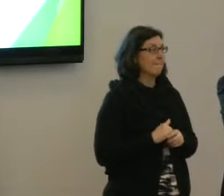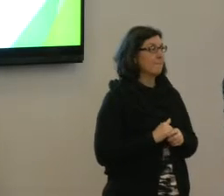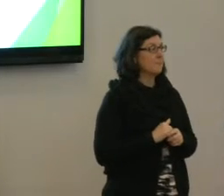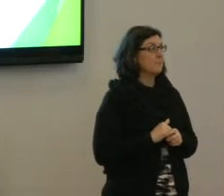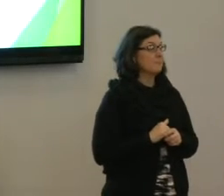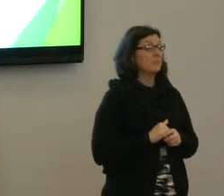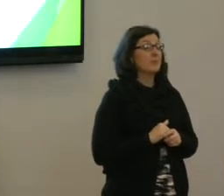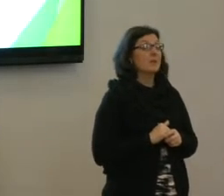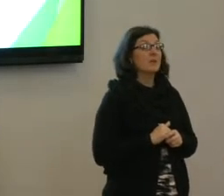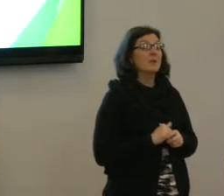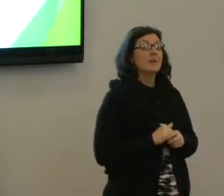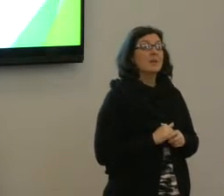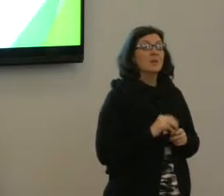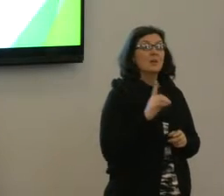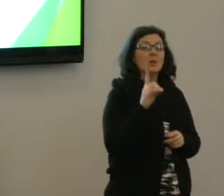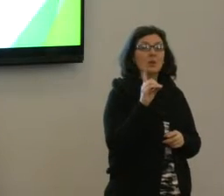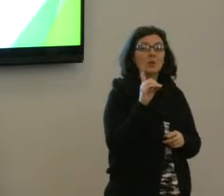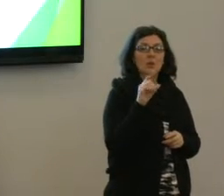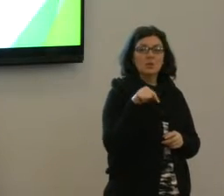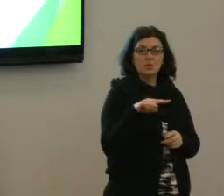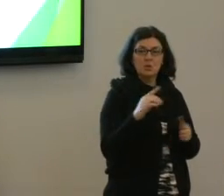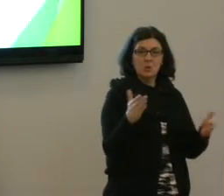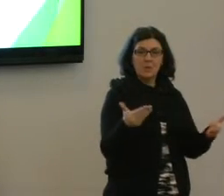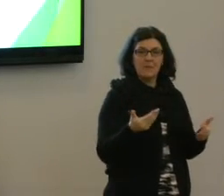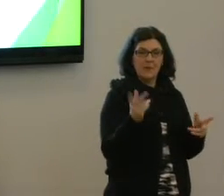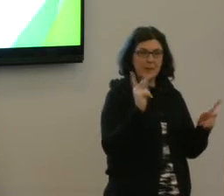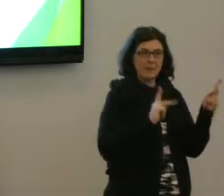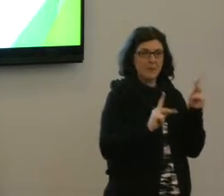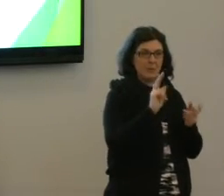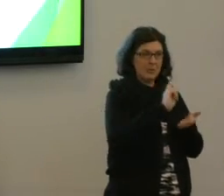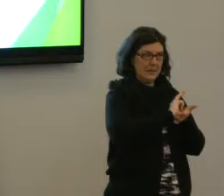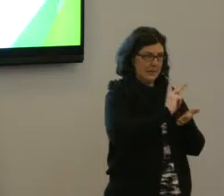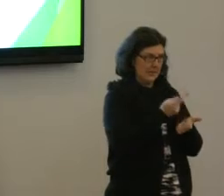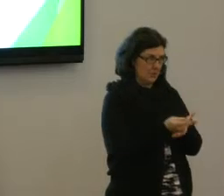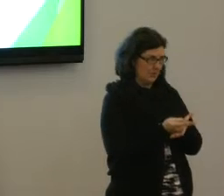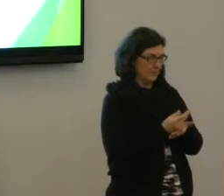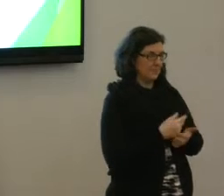And are you invited into the kitchen? There was a conference in Rome 2 years ago